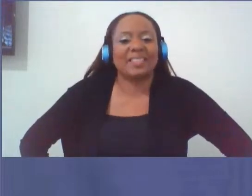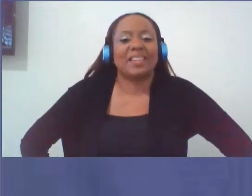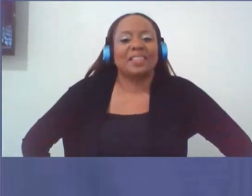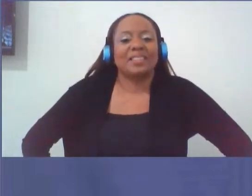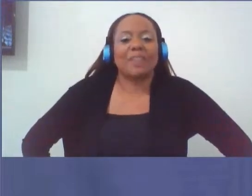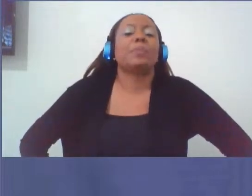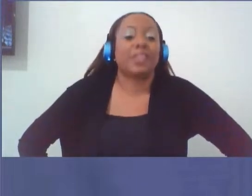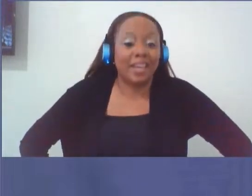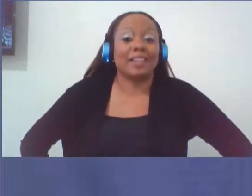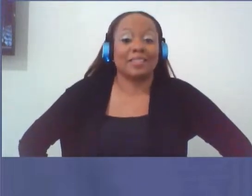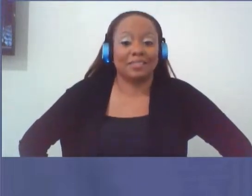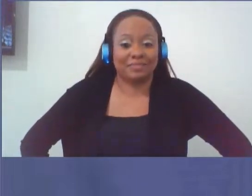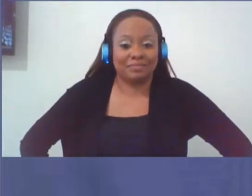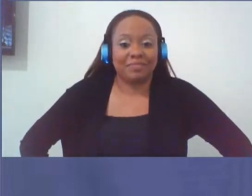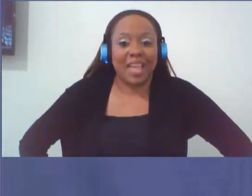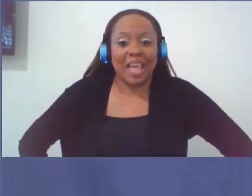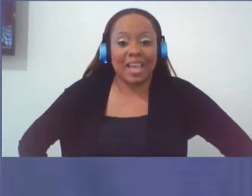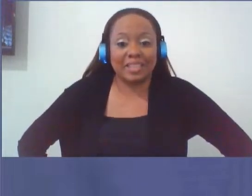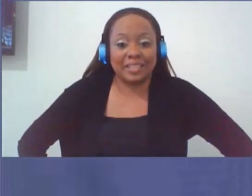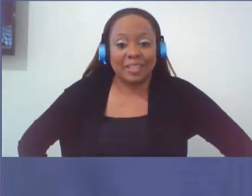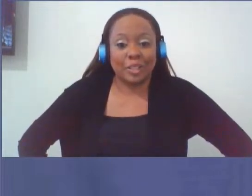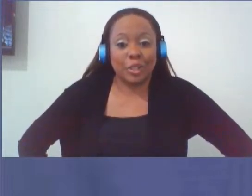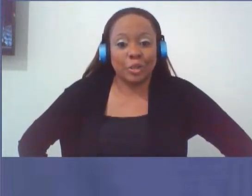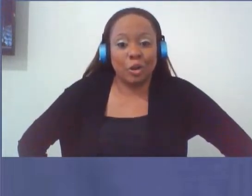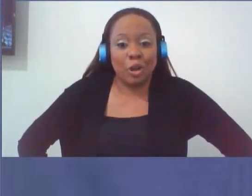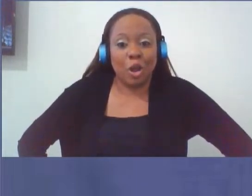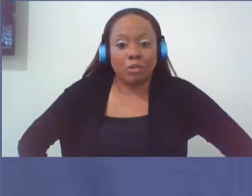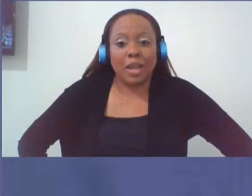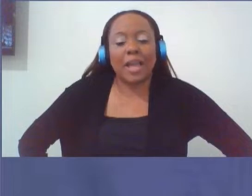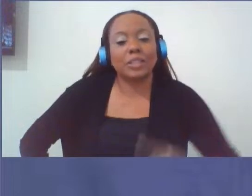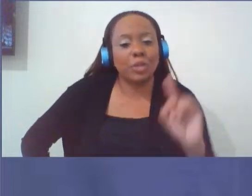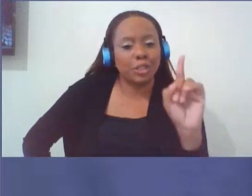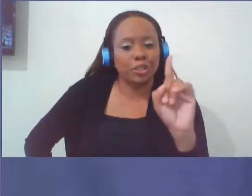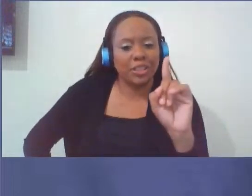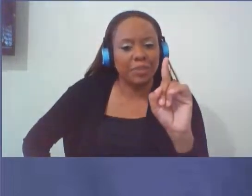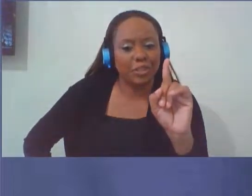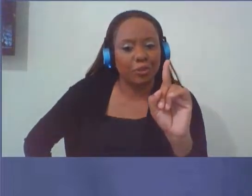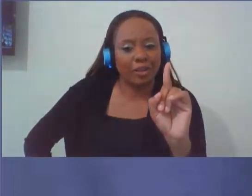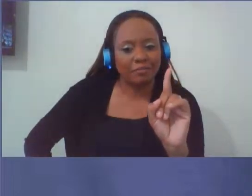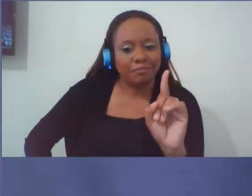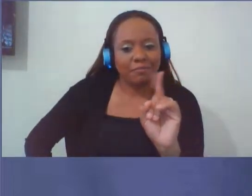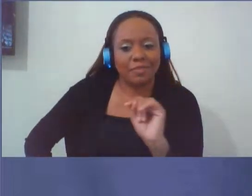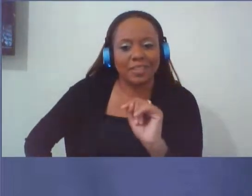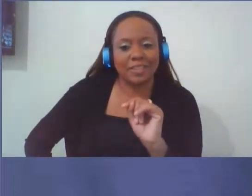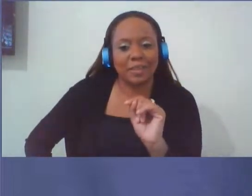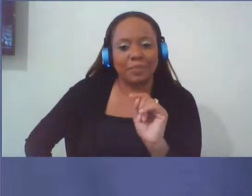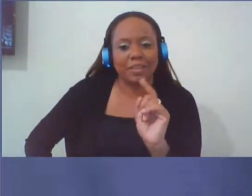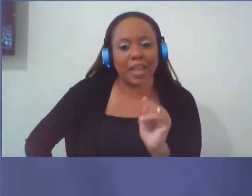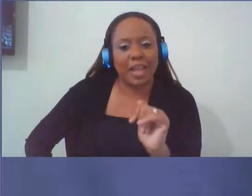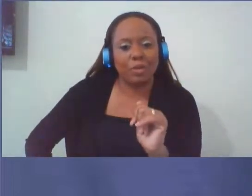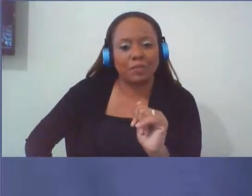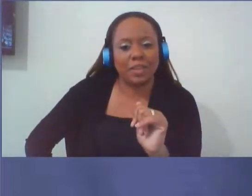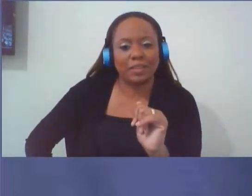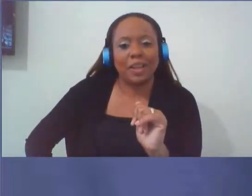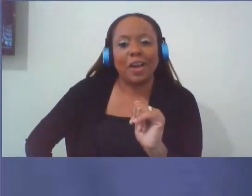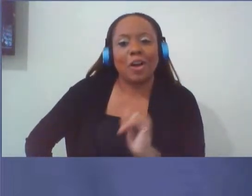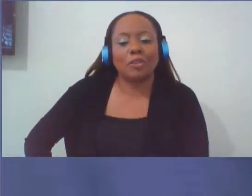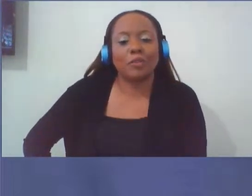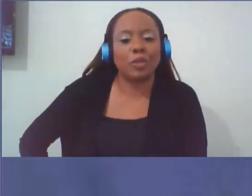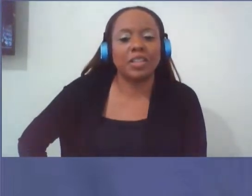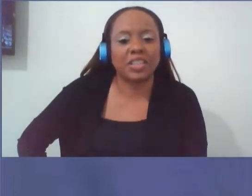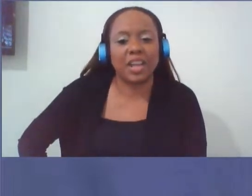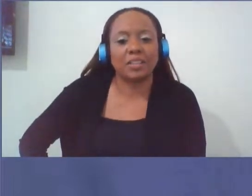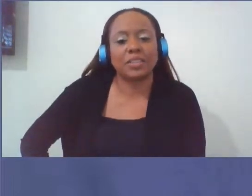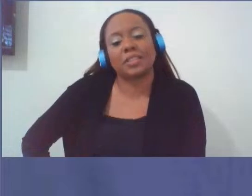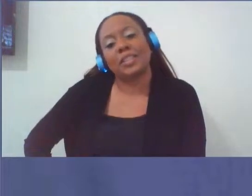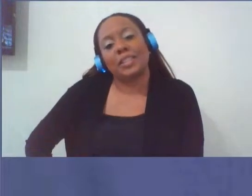that deaf people can, and I just want to show you something short. This is something that I would have done